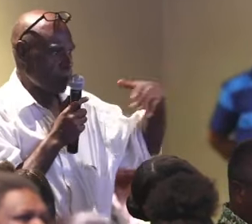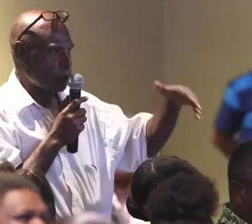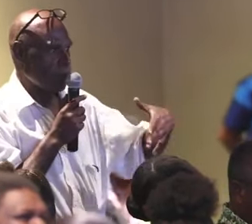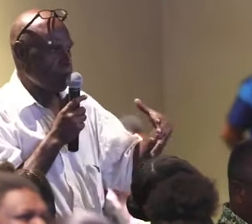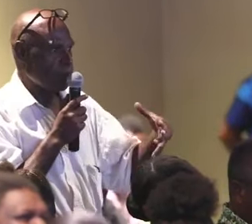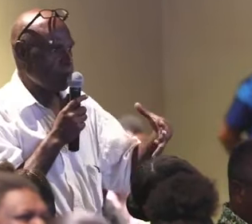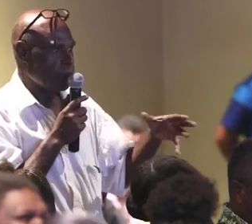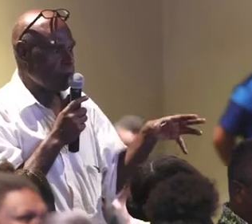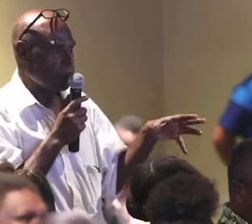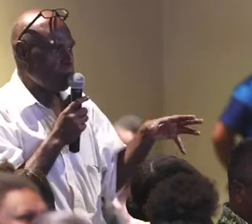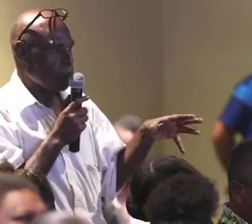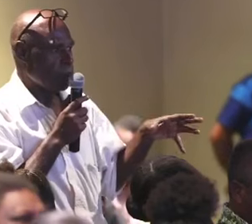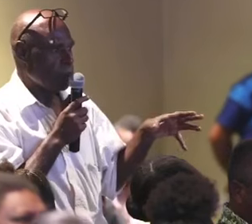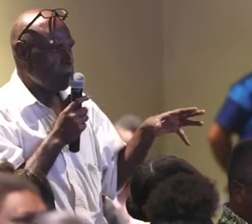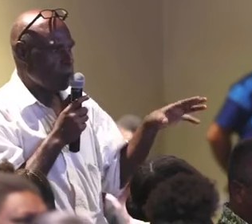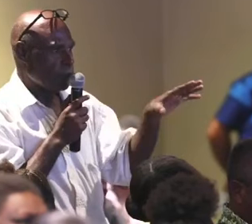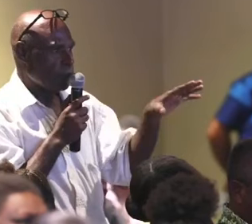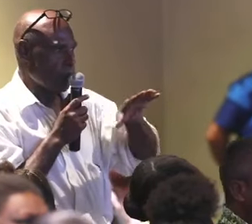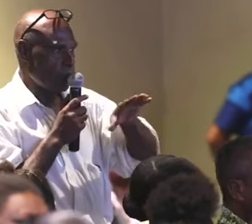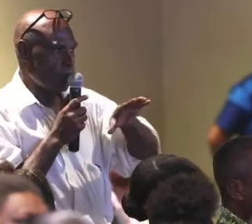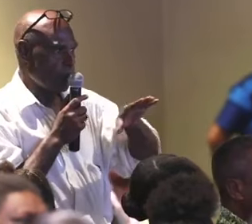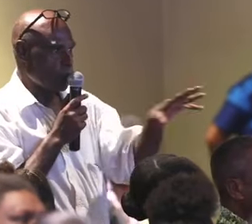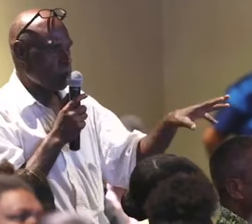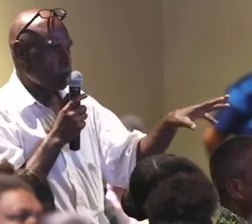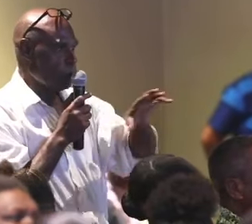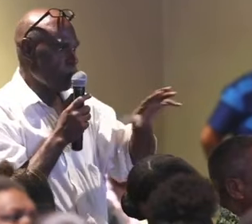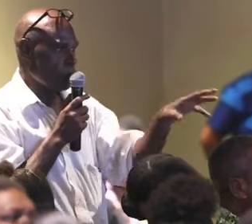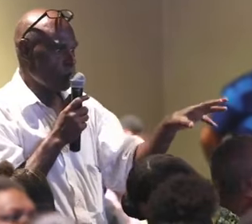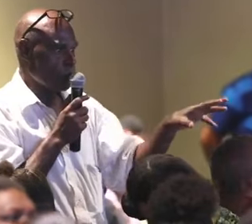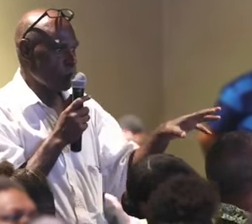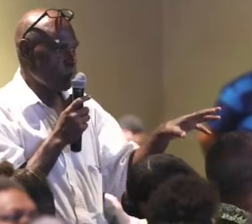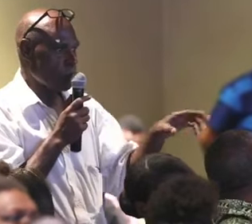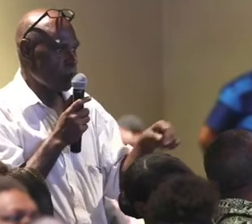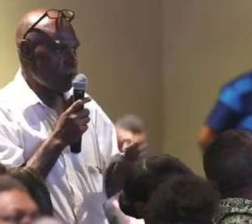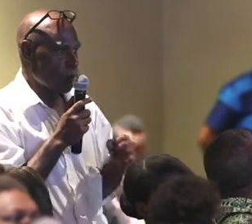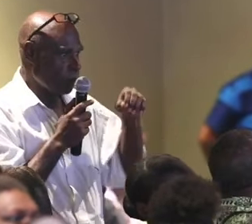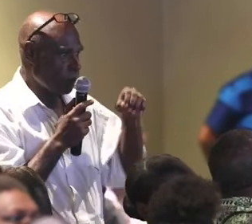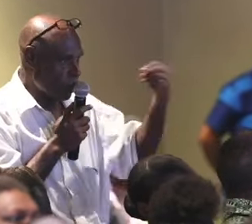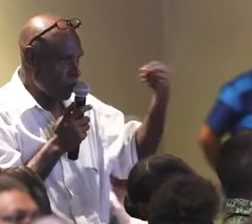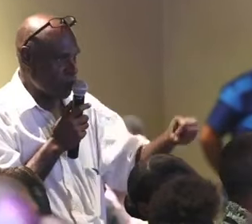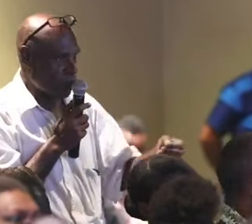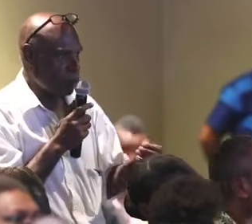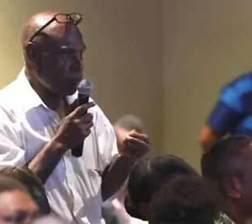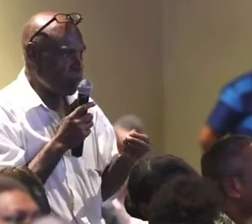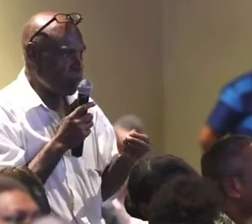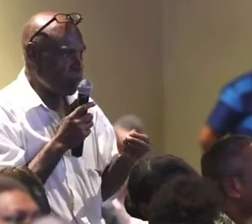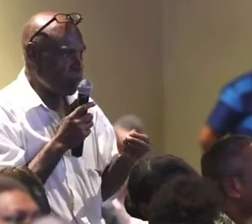sort of explain the law surrounding those? If we register a limited liability